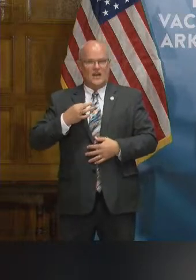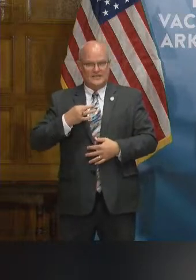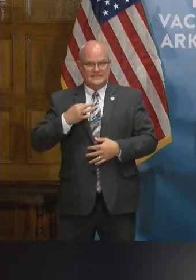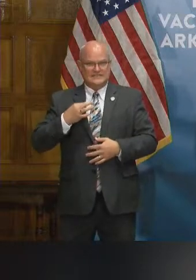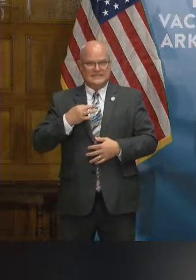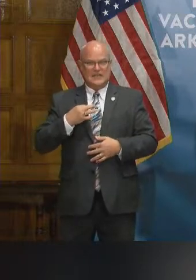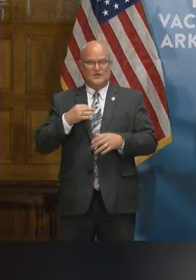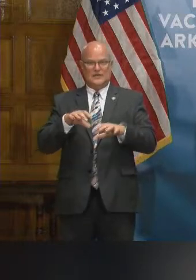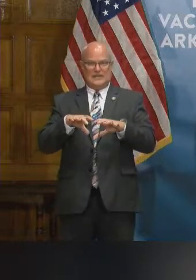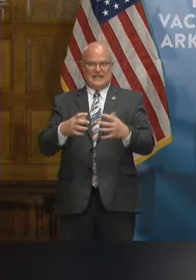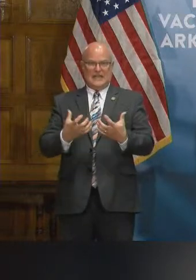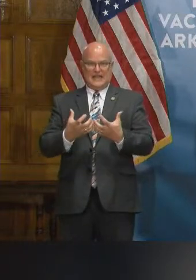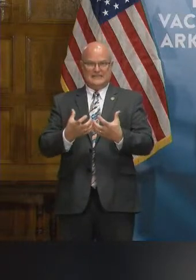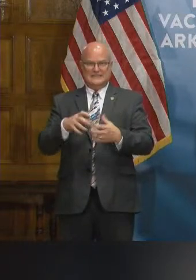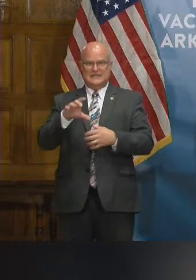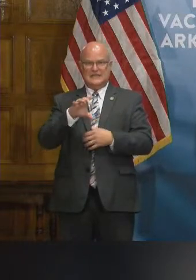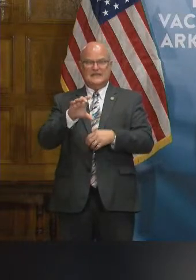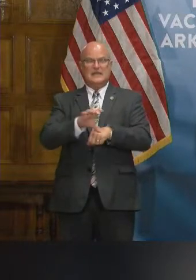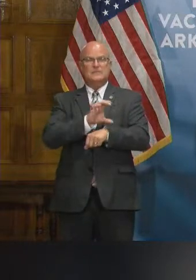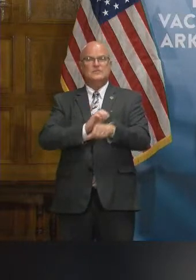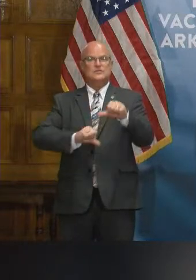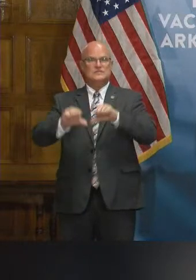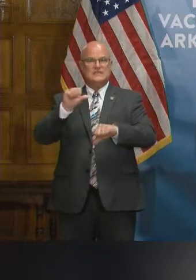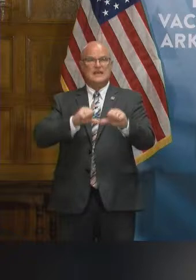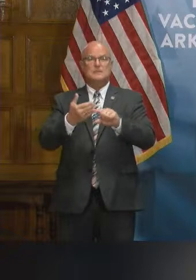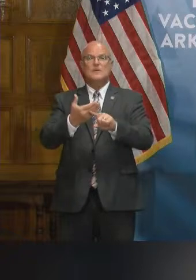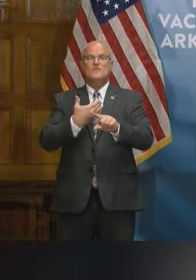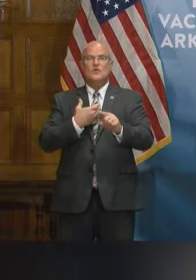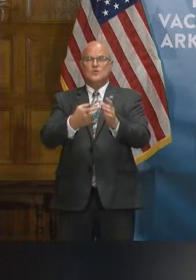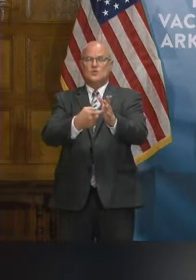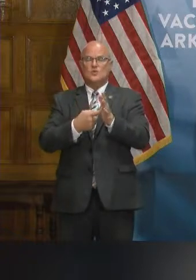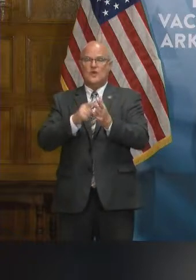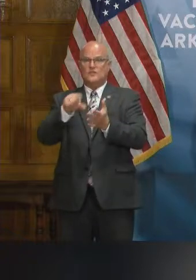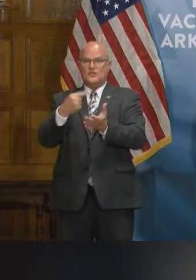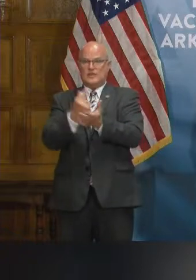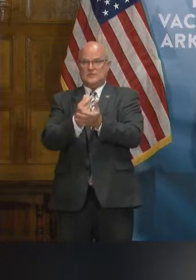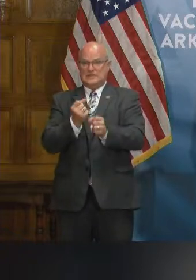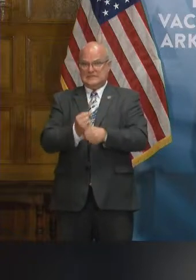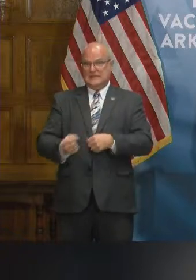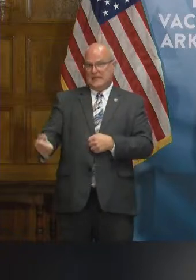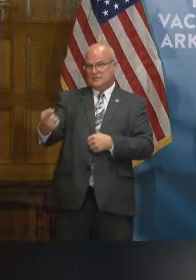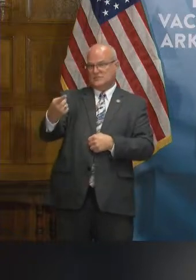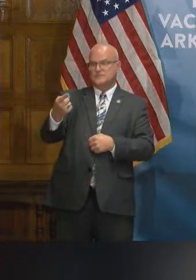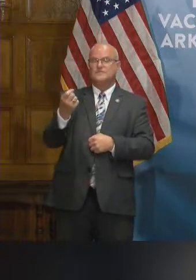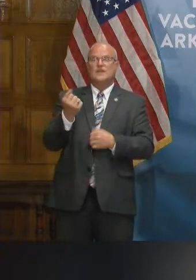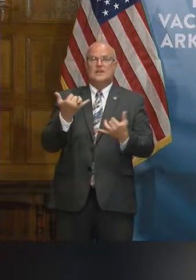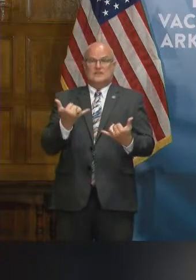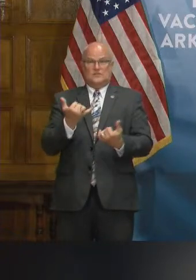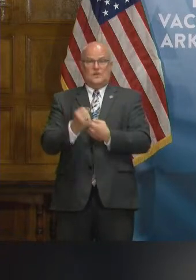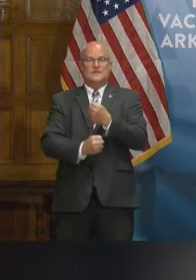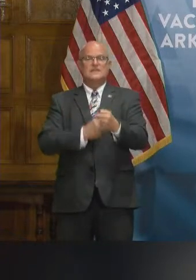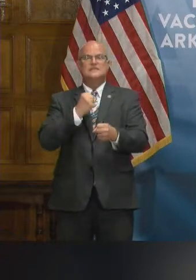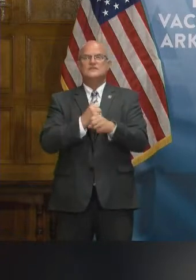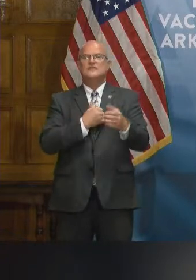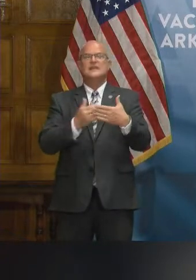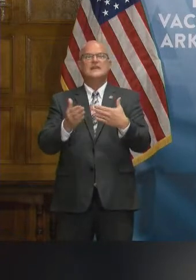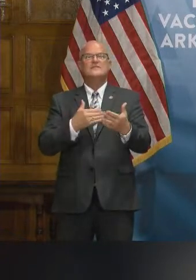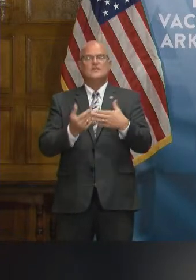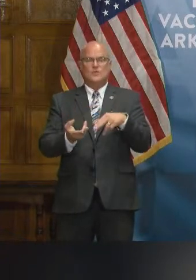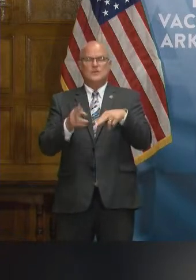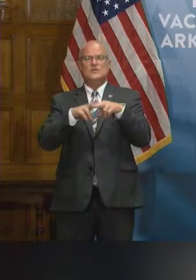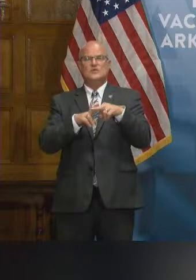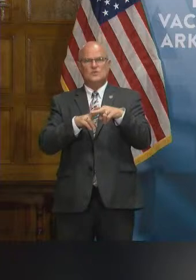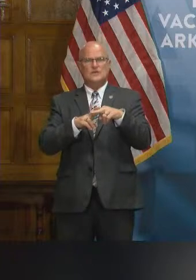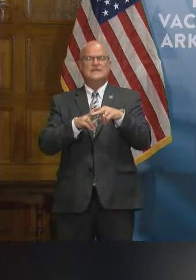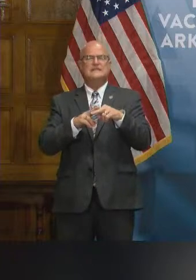act to take computer science before it's required for graduation. And so this year, even though we increased